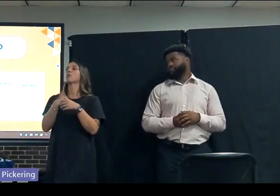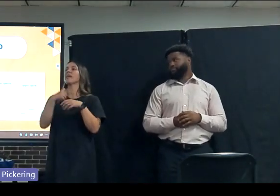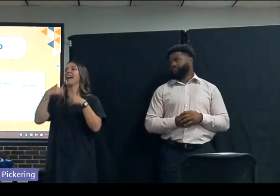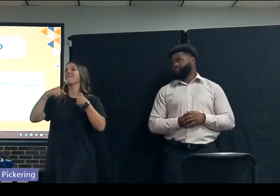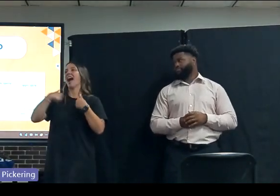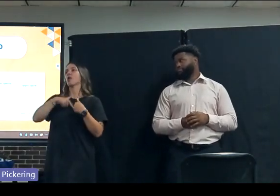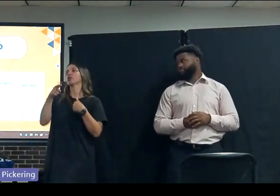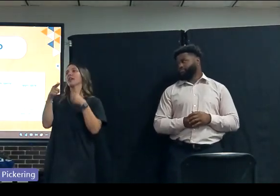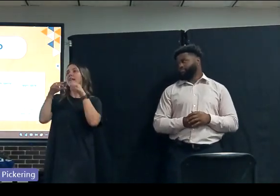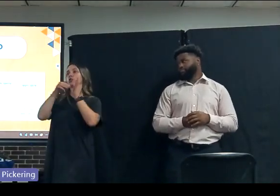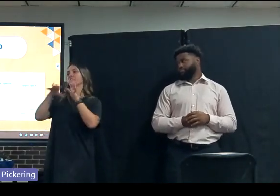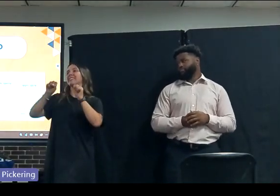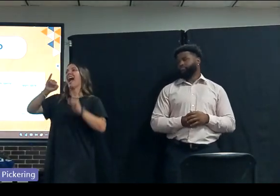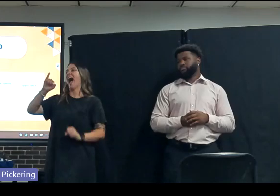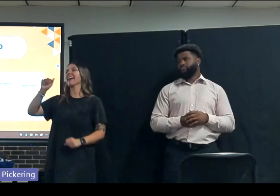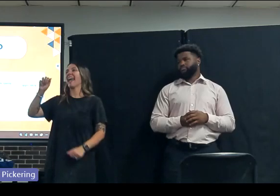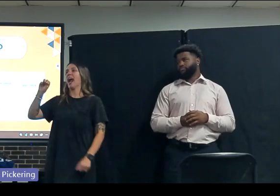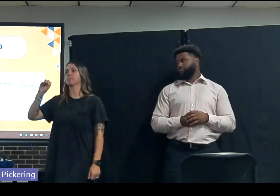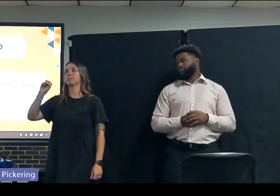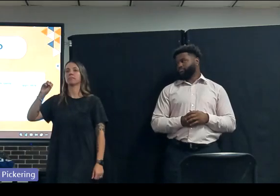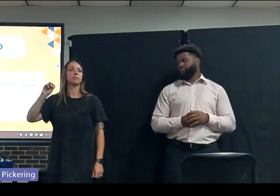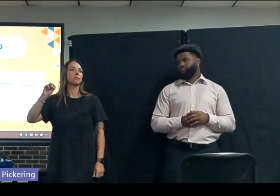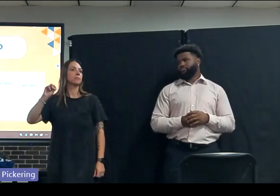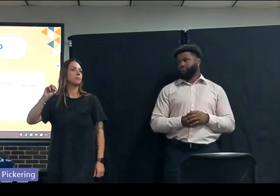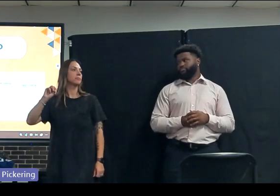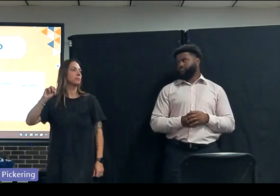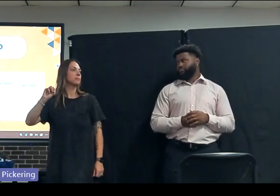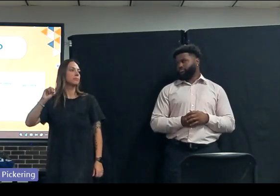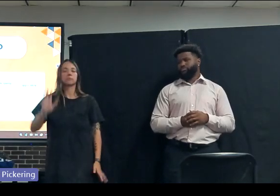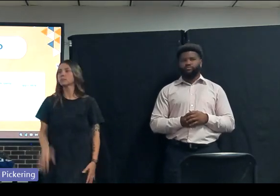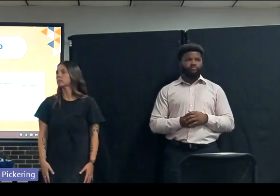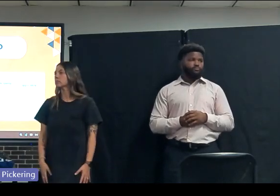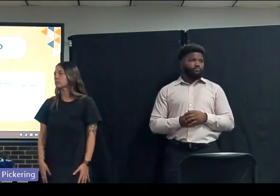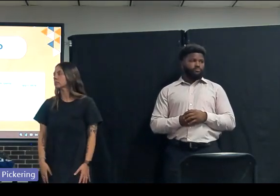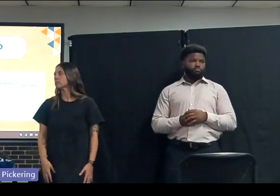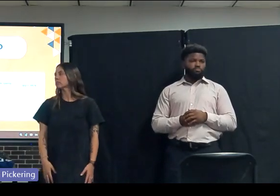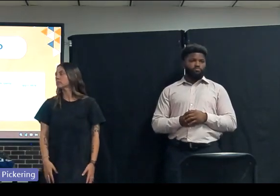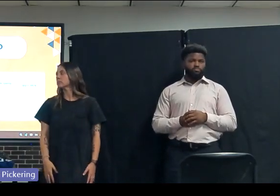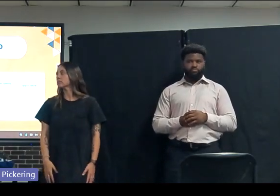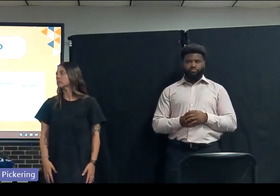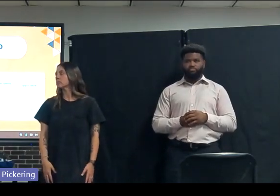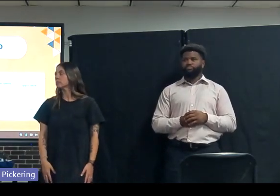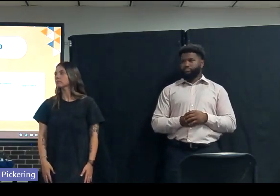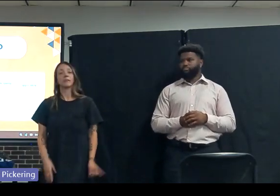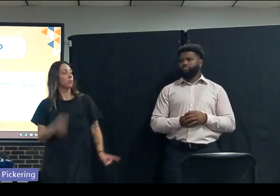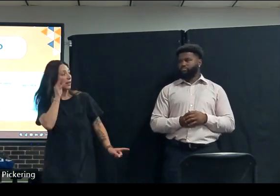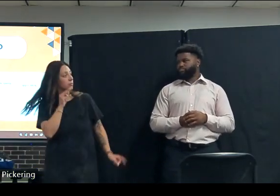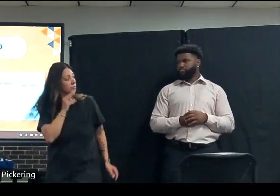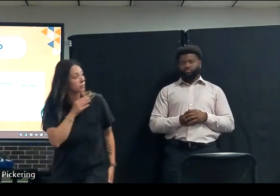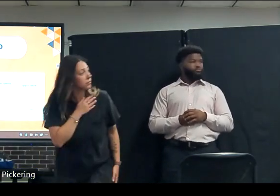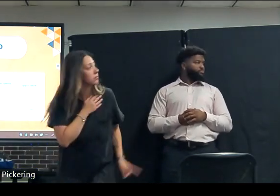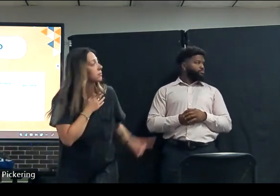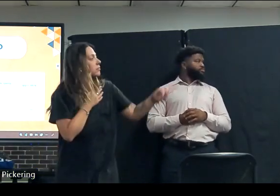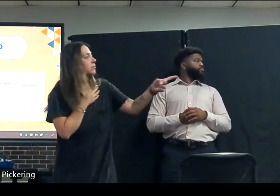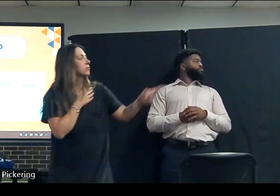Elementary, no, but in high school, we do. They can take that, middle school and high school can take the IAM.